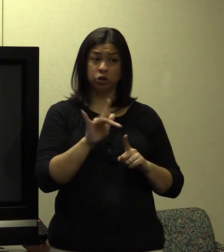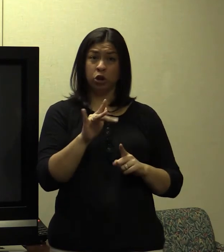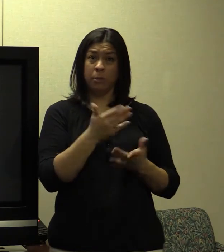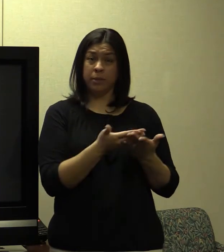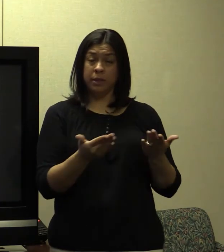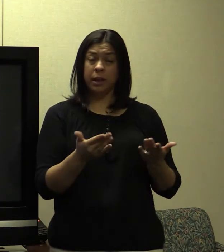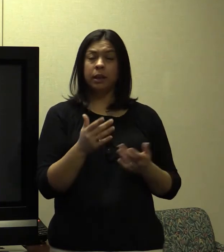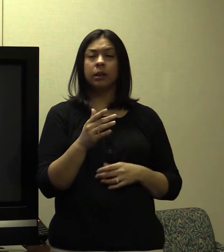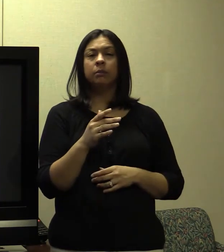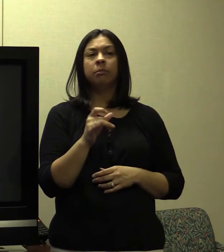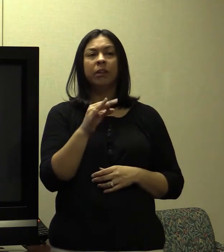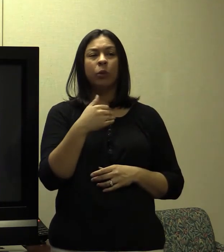you're cut or something